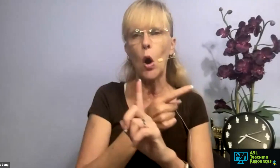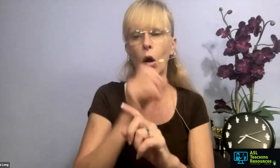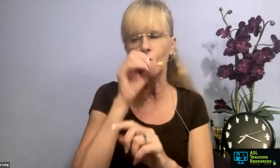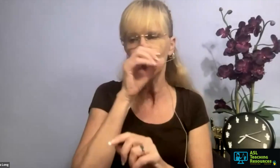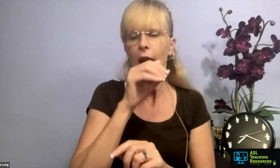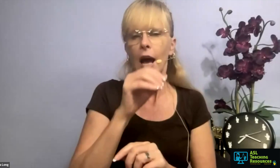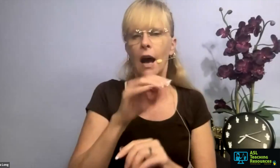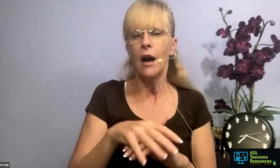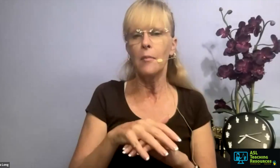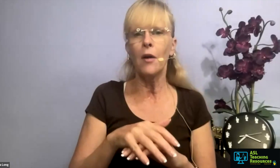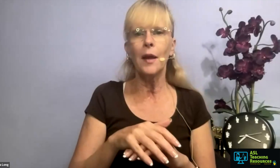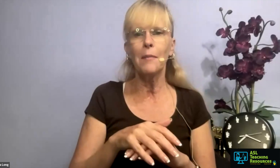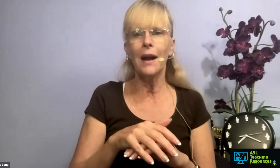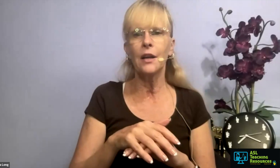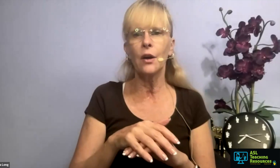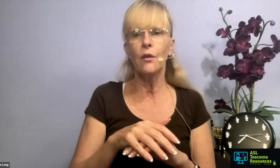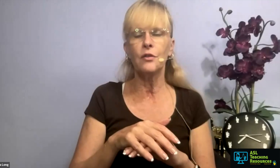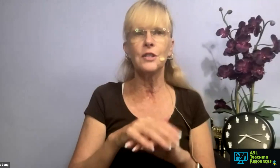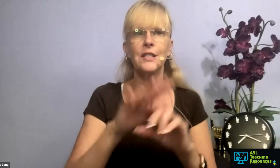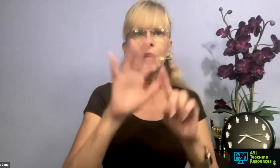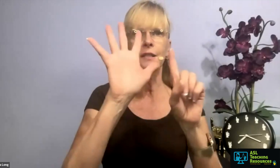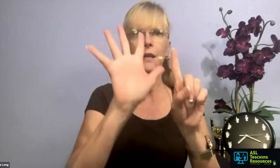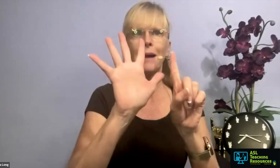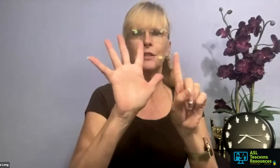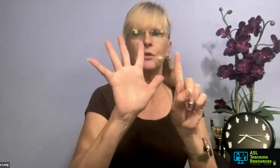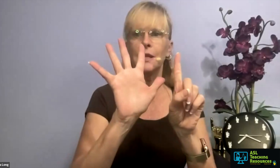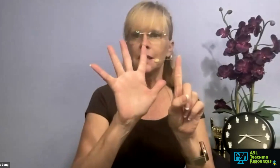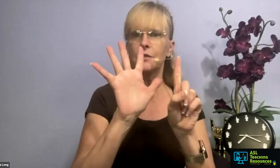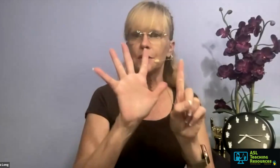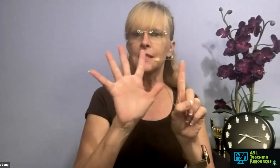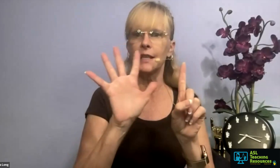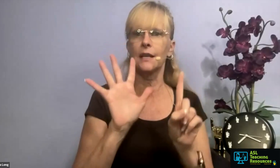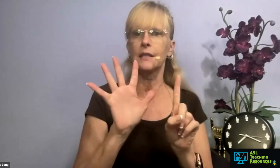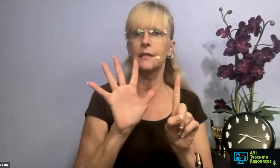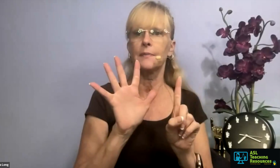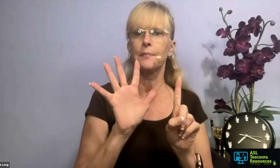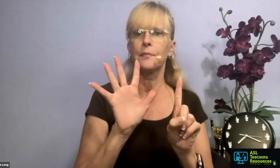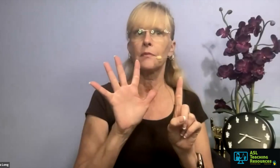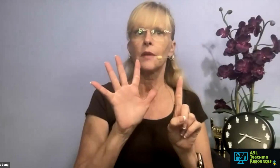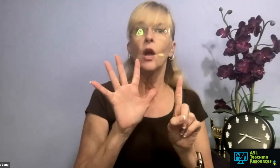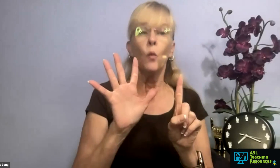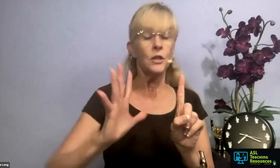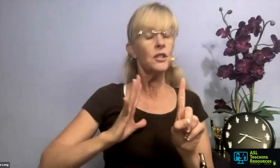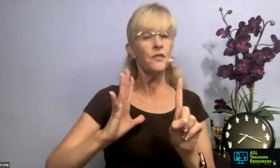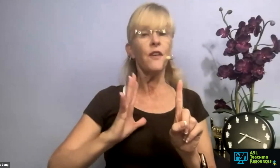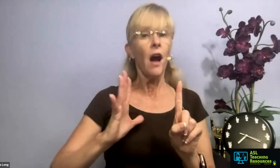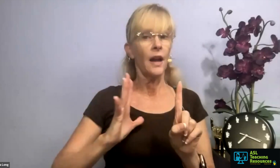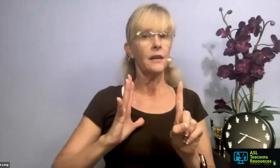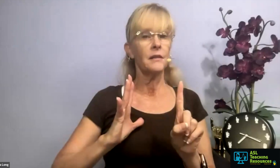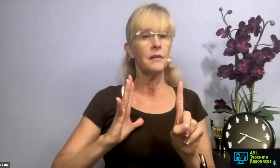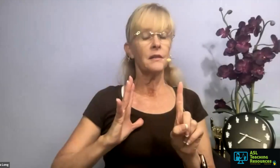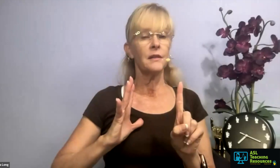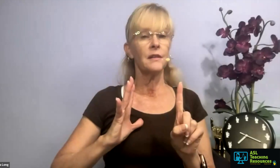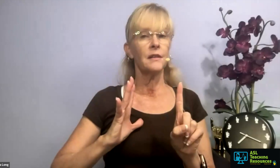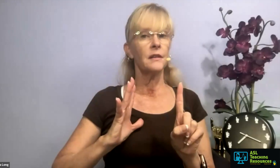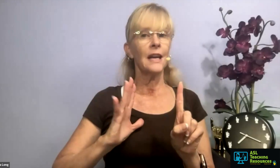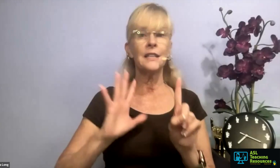off, or they might go for 6. They might do this for 6. Which is fine. It's